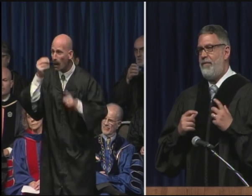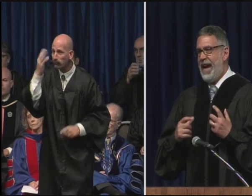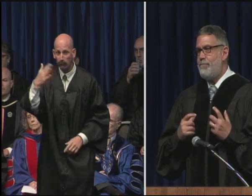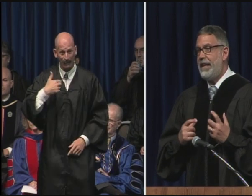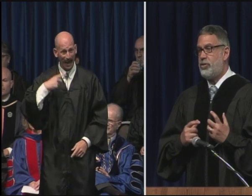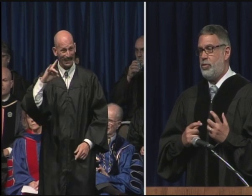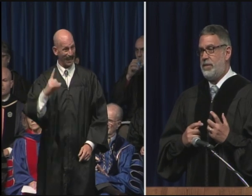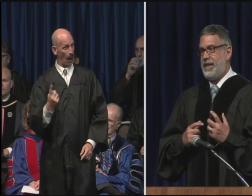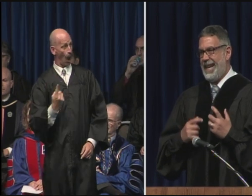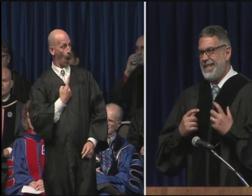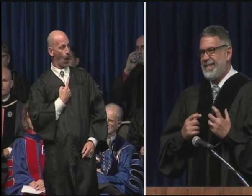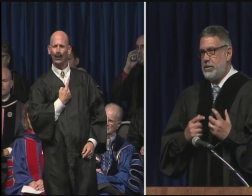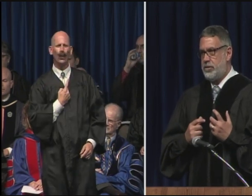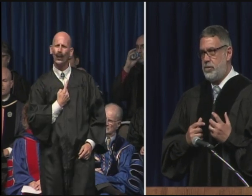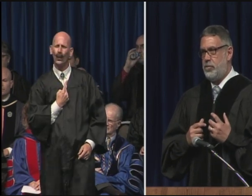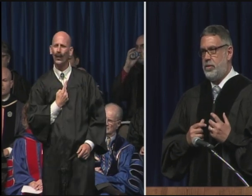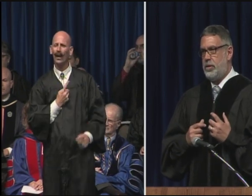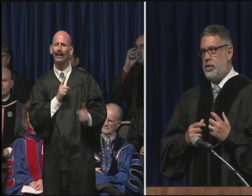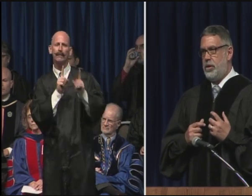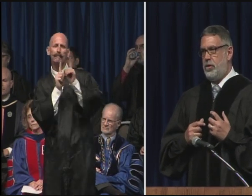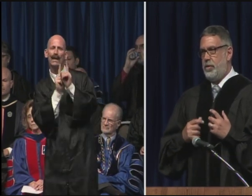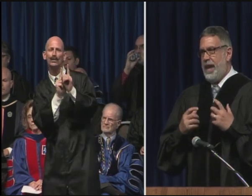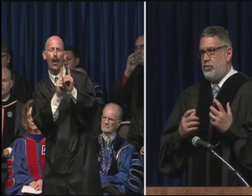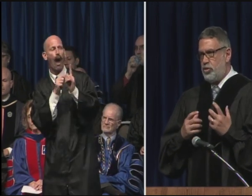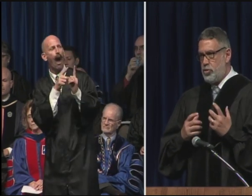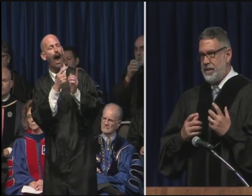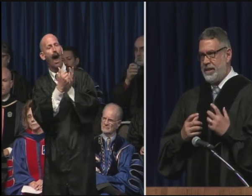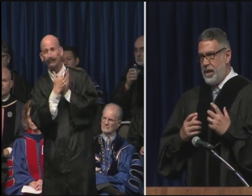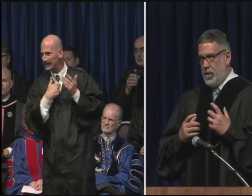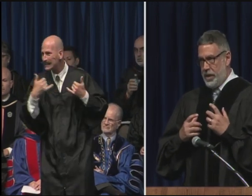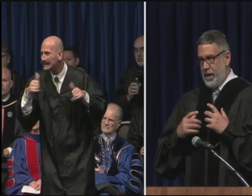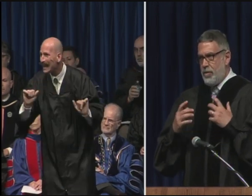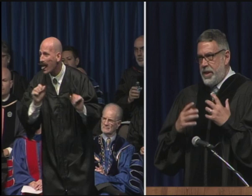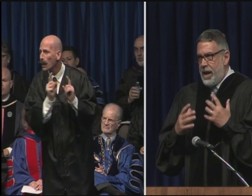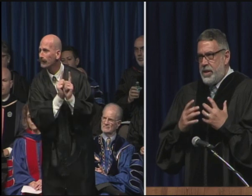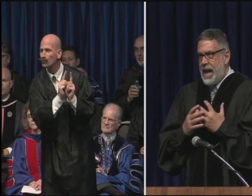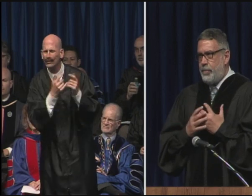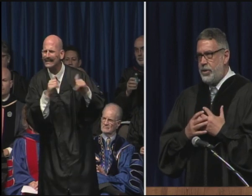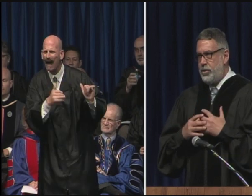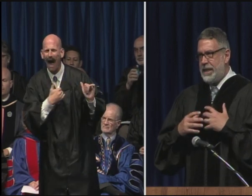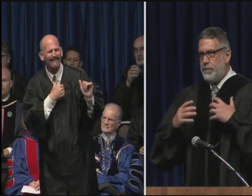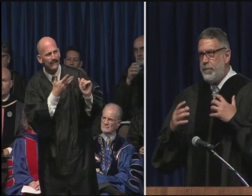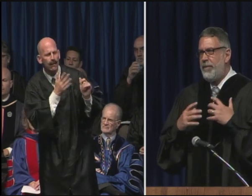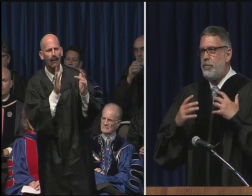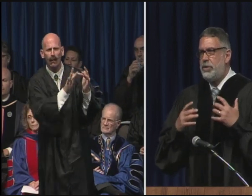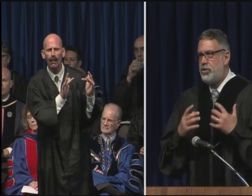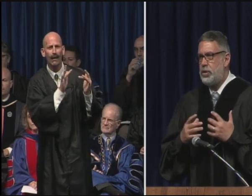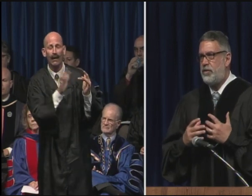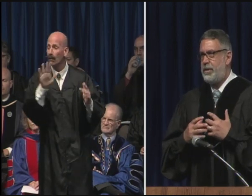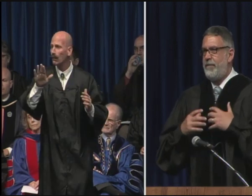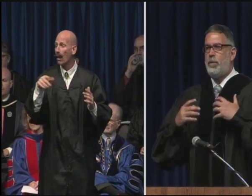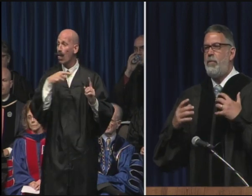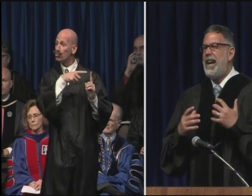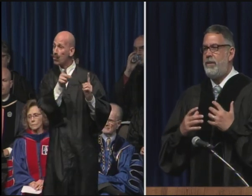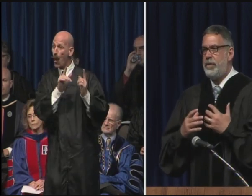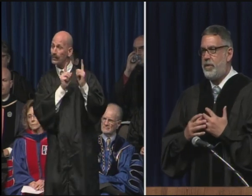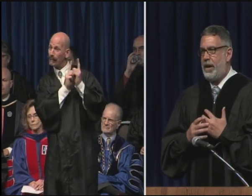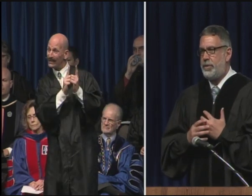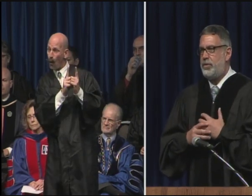had mentors, and I still do. Without the opportunities, people have opened doors for me. They've provided me with opportunities,